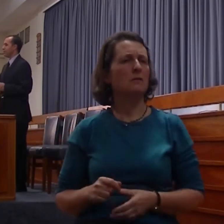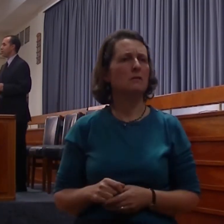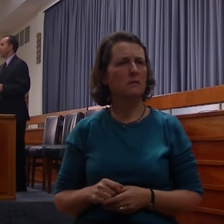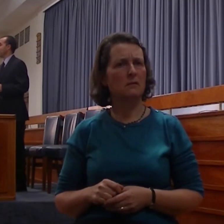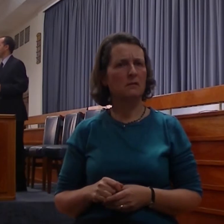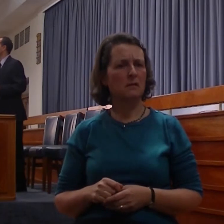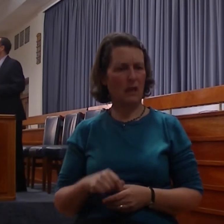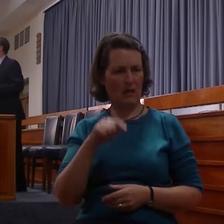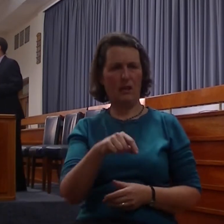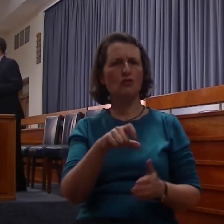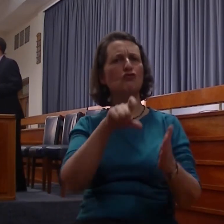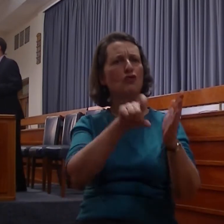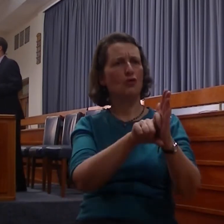Ages,